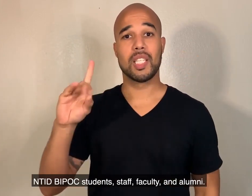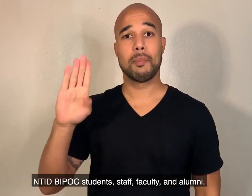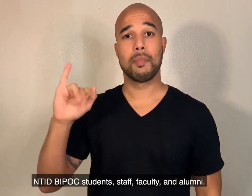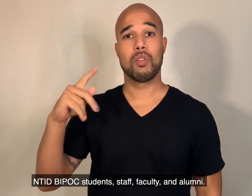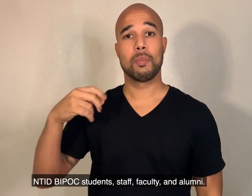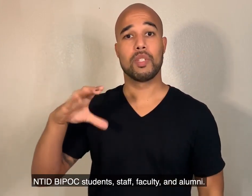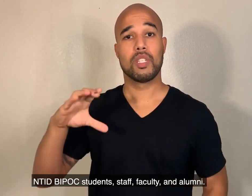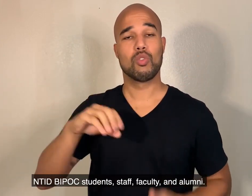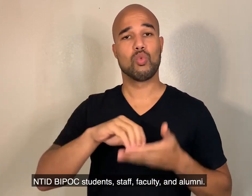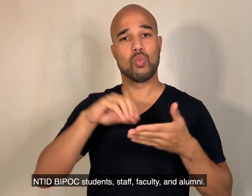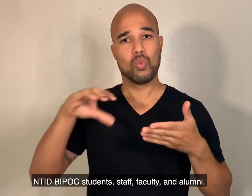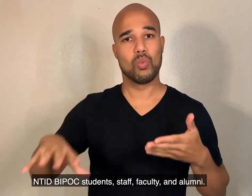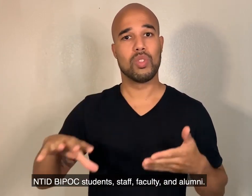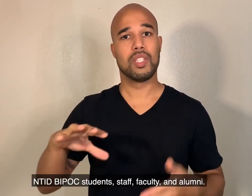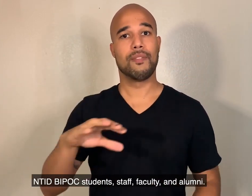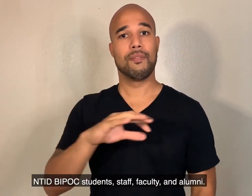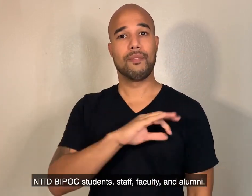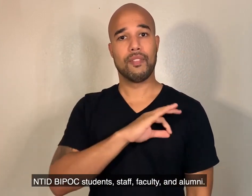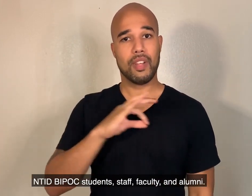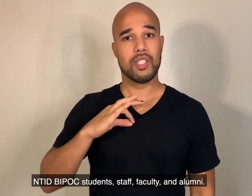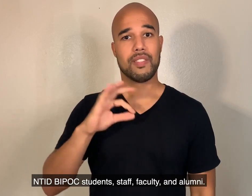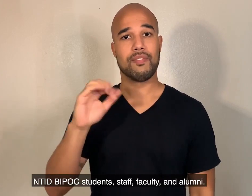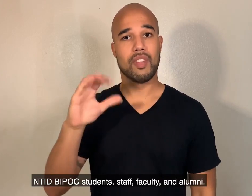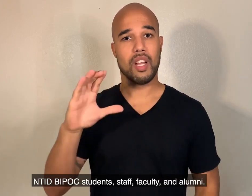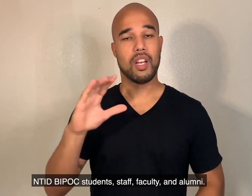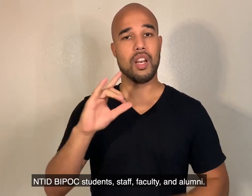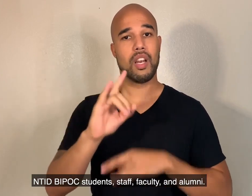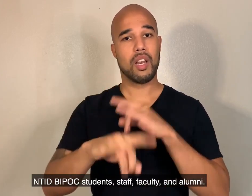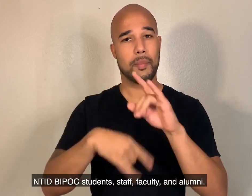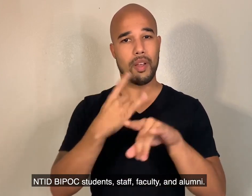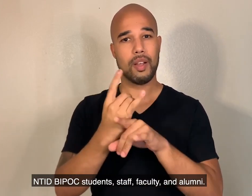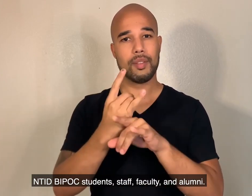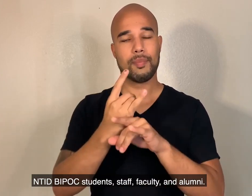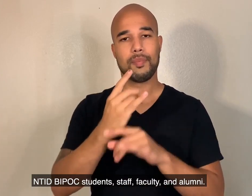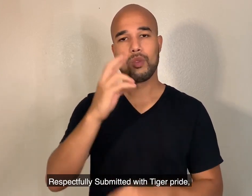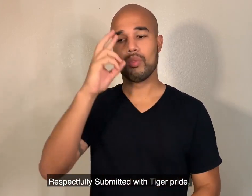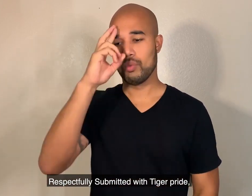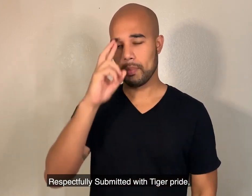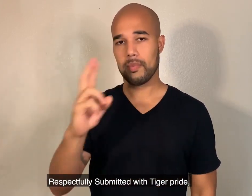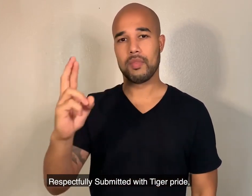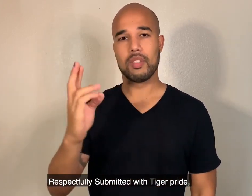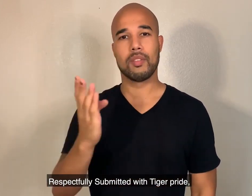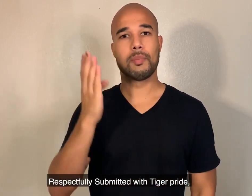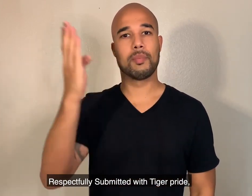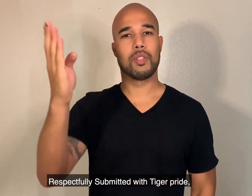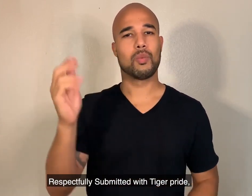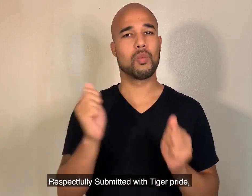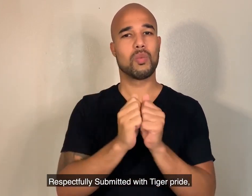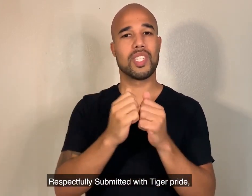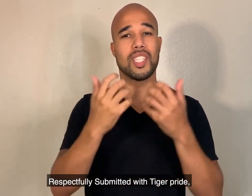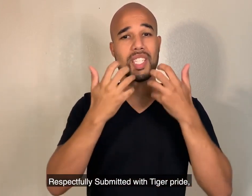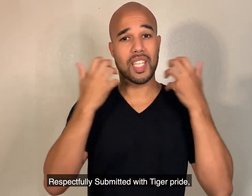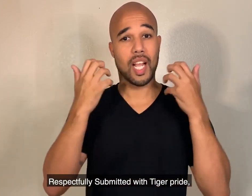NTID BIPOC students, staff, faculty, and alumni. Respectfully submitted with Tiger